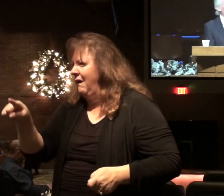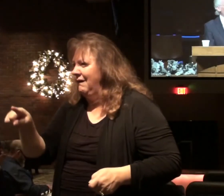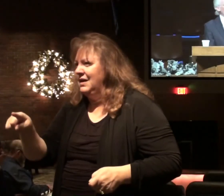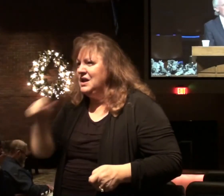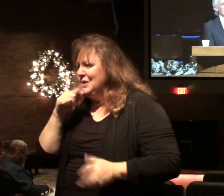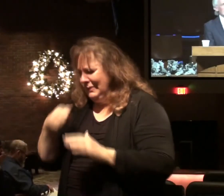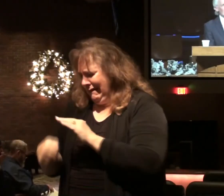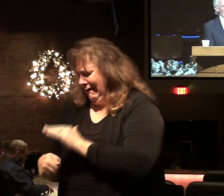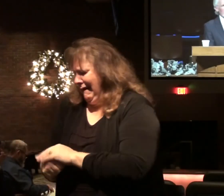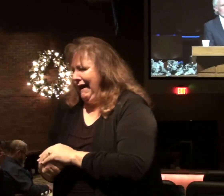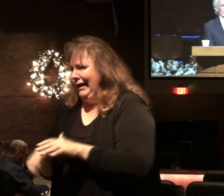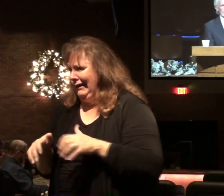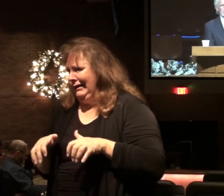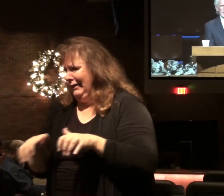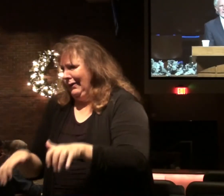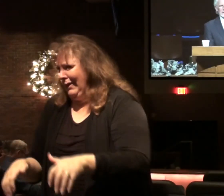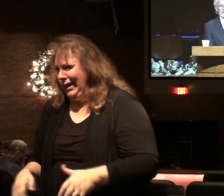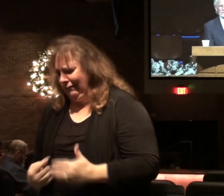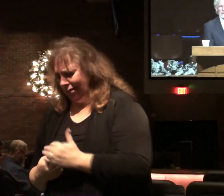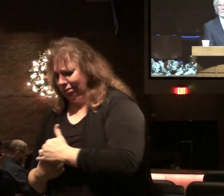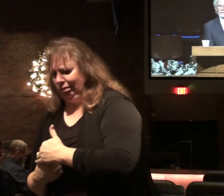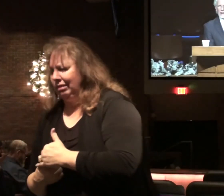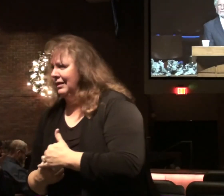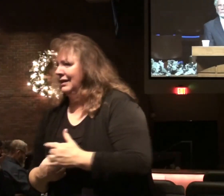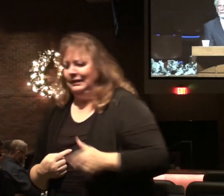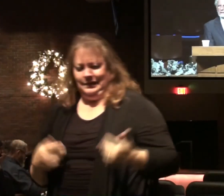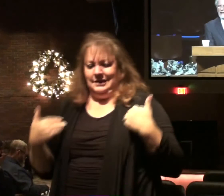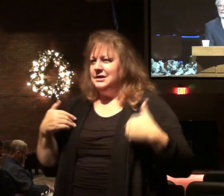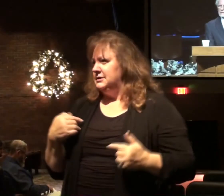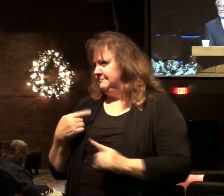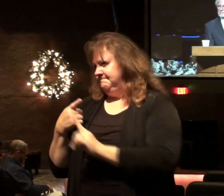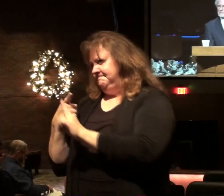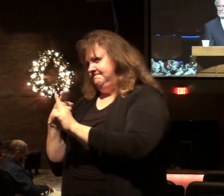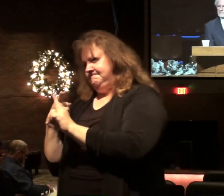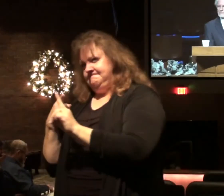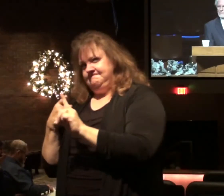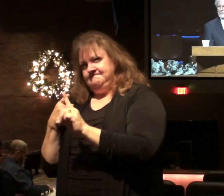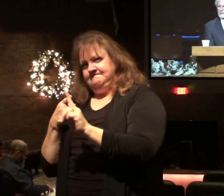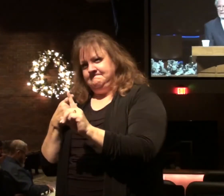You're not hiding in the crowd. The demons have you picked out.